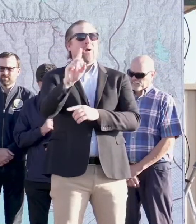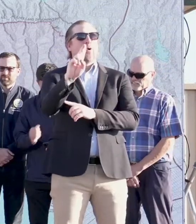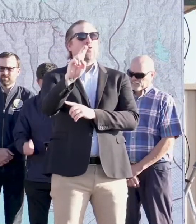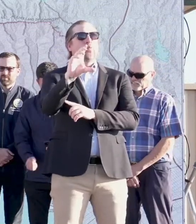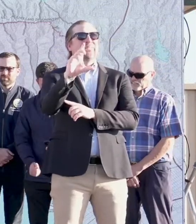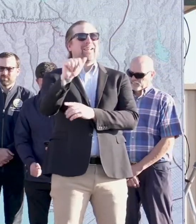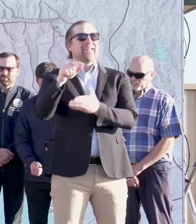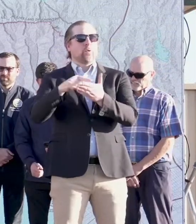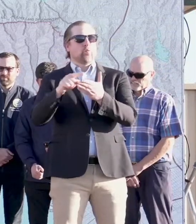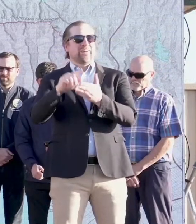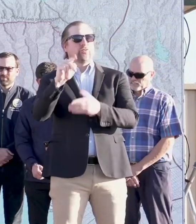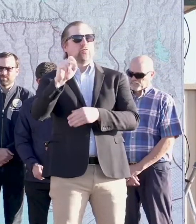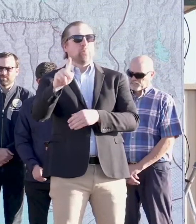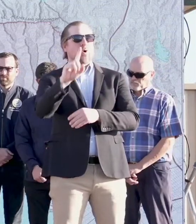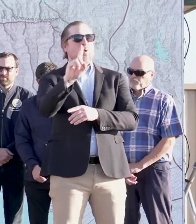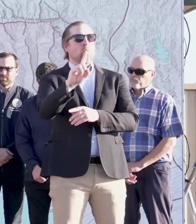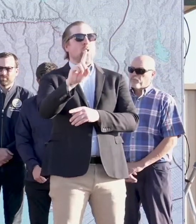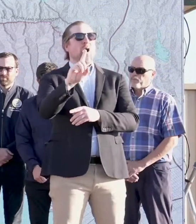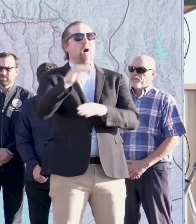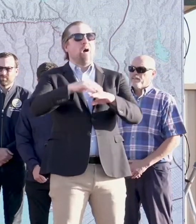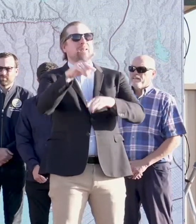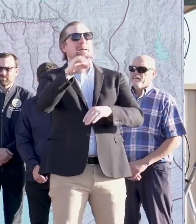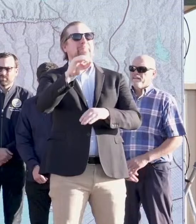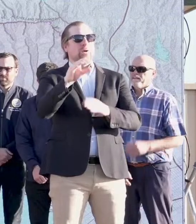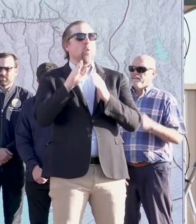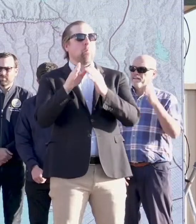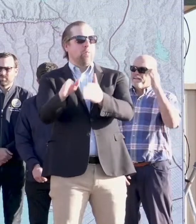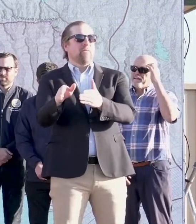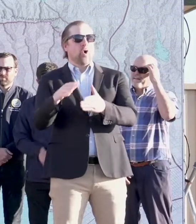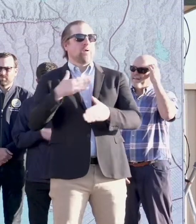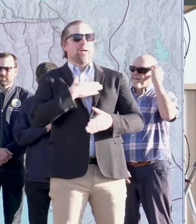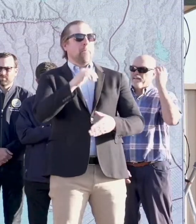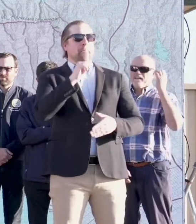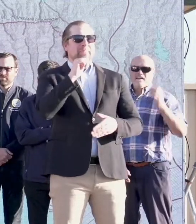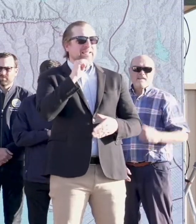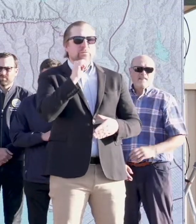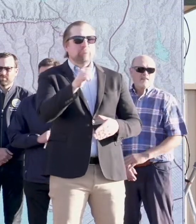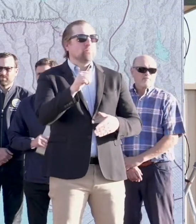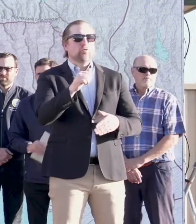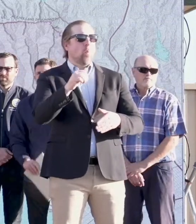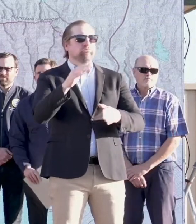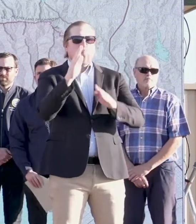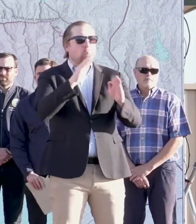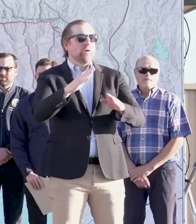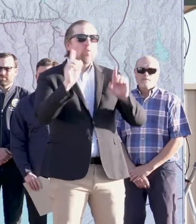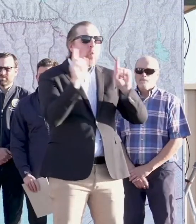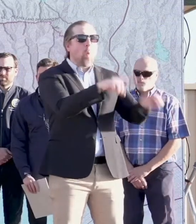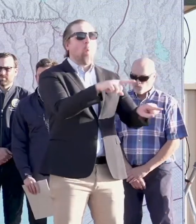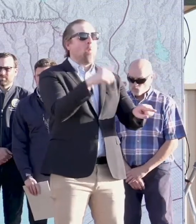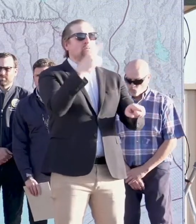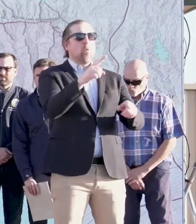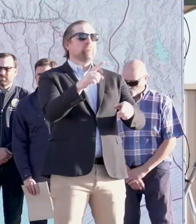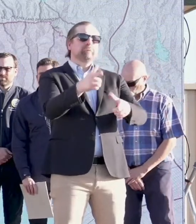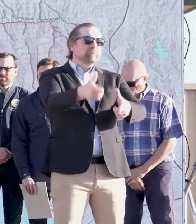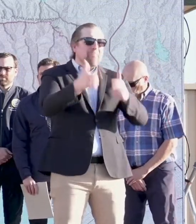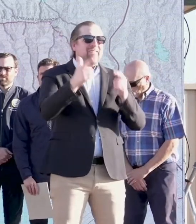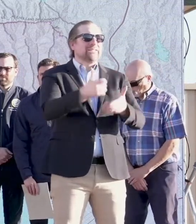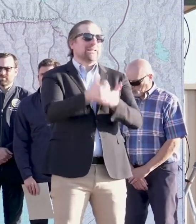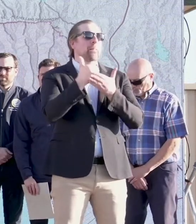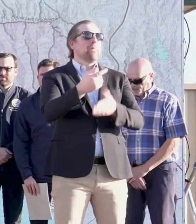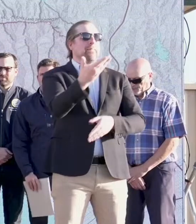at 10850 West Pico Boulevard. Please do not hesitate to go there to get immediate